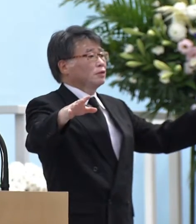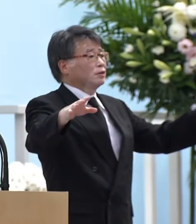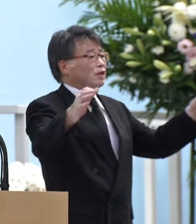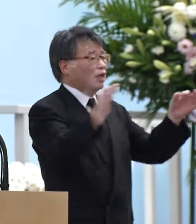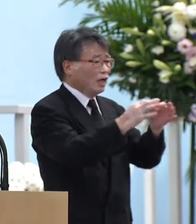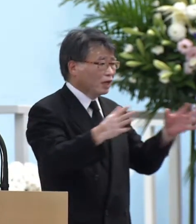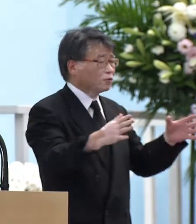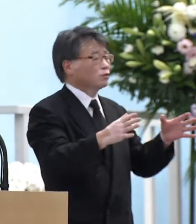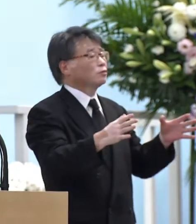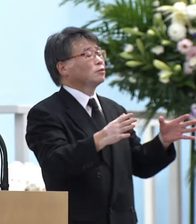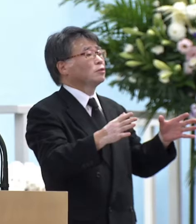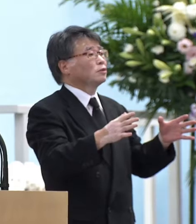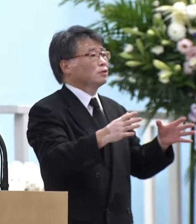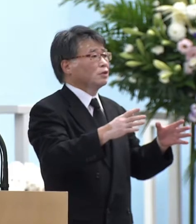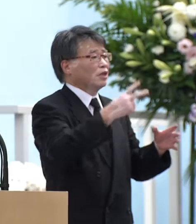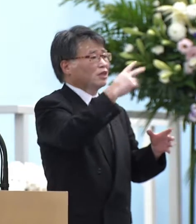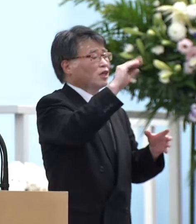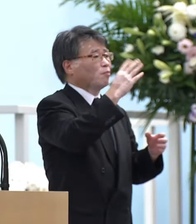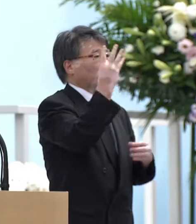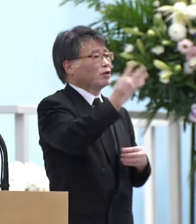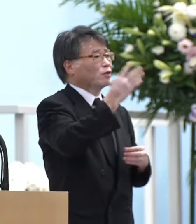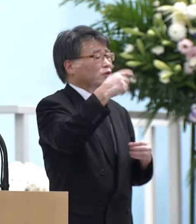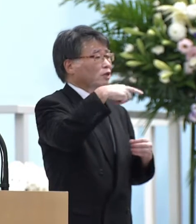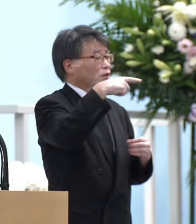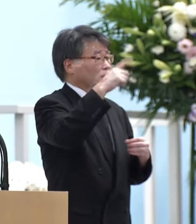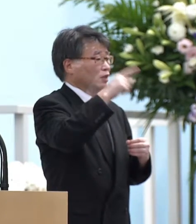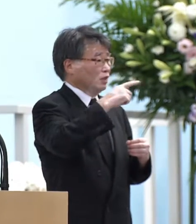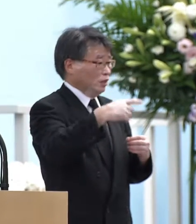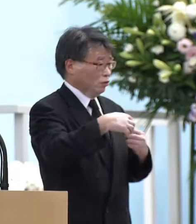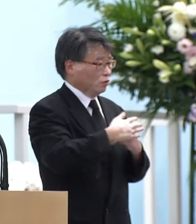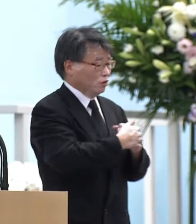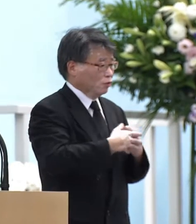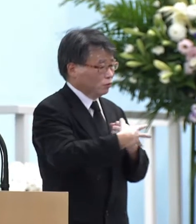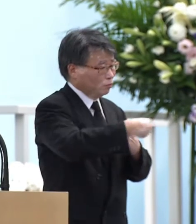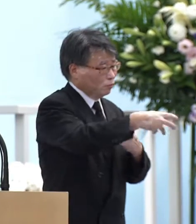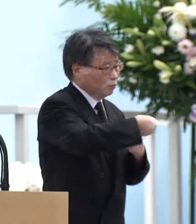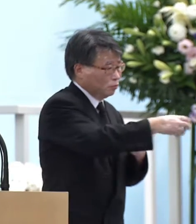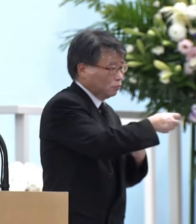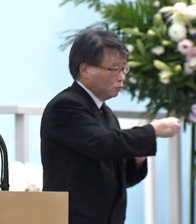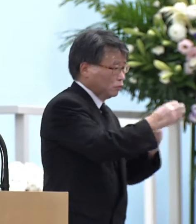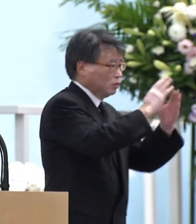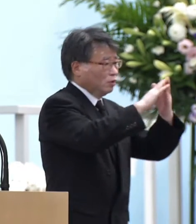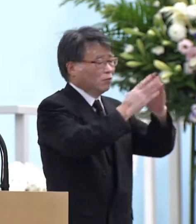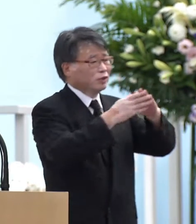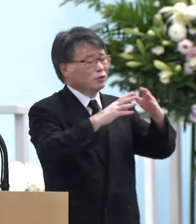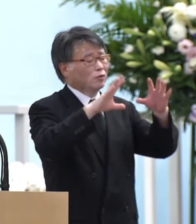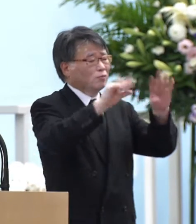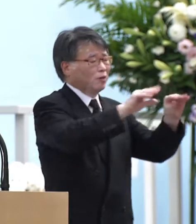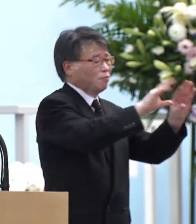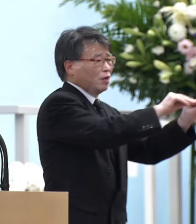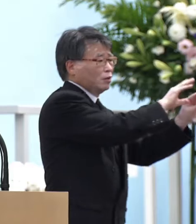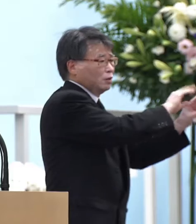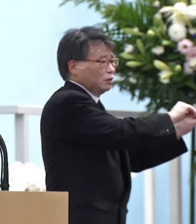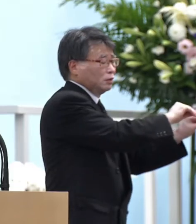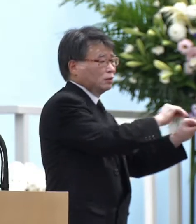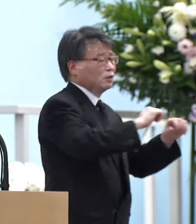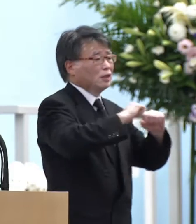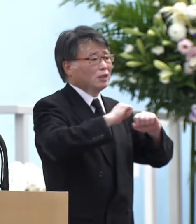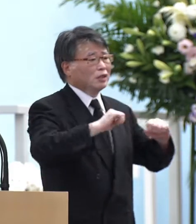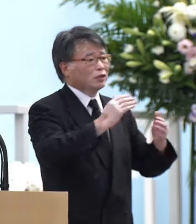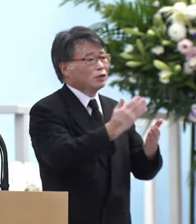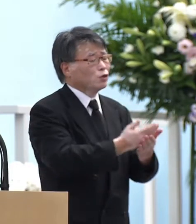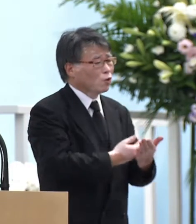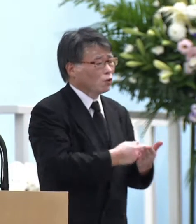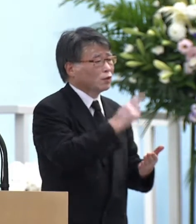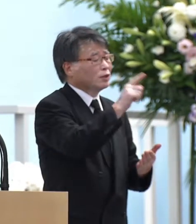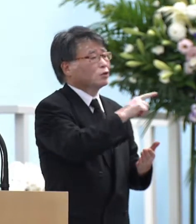that exploded over the city of Nagasaki deprived 74,000 people of their precious lives and destroyed the city in